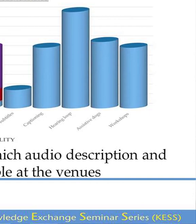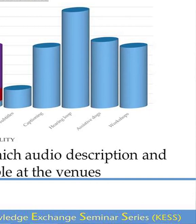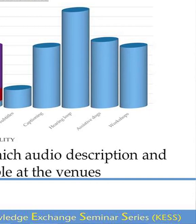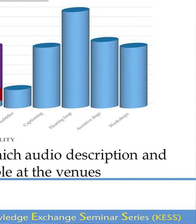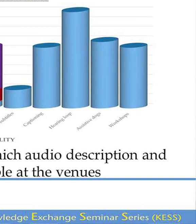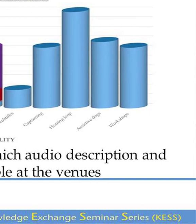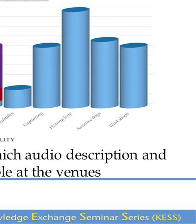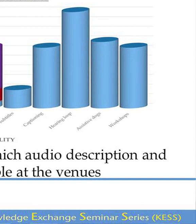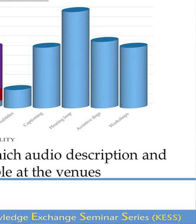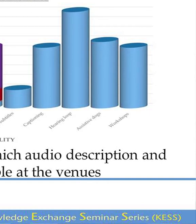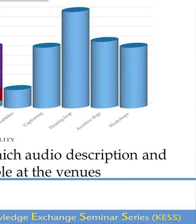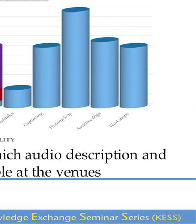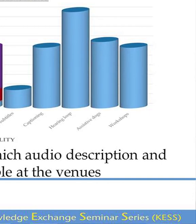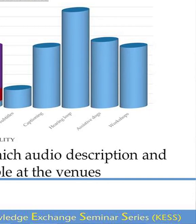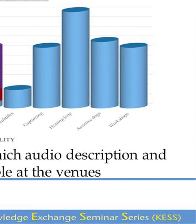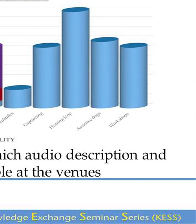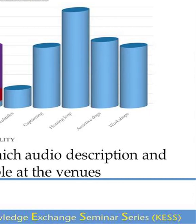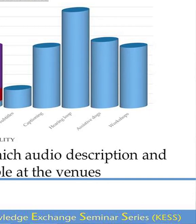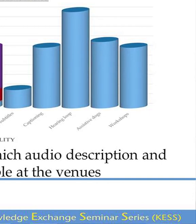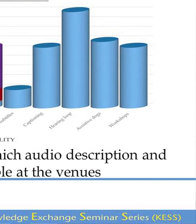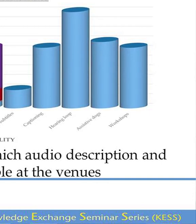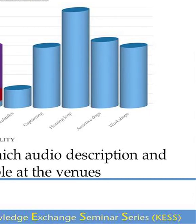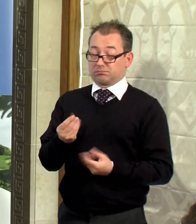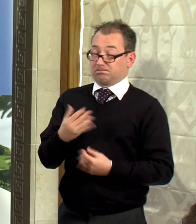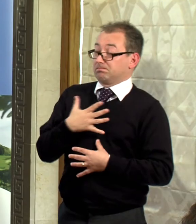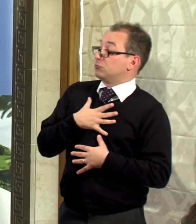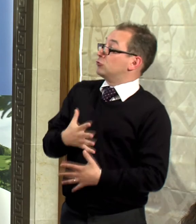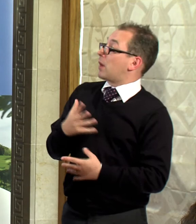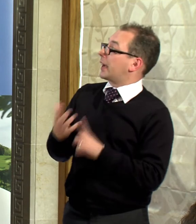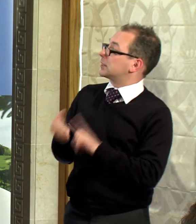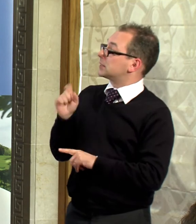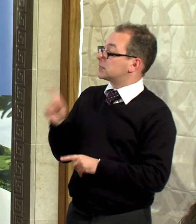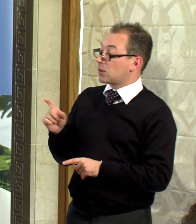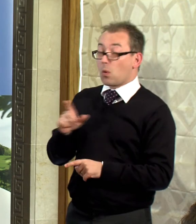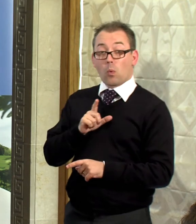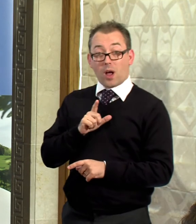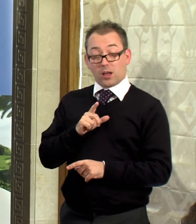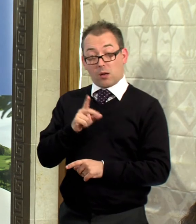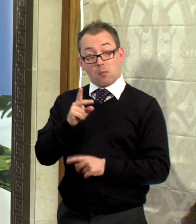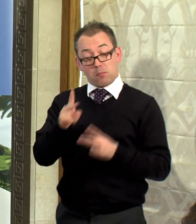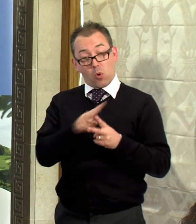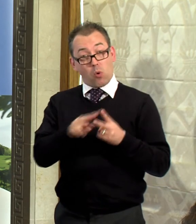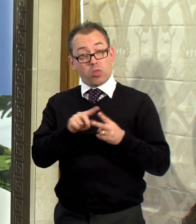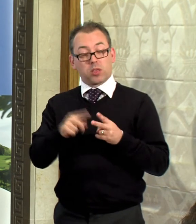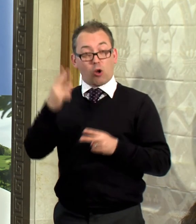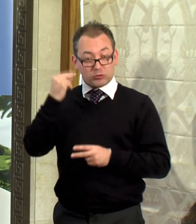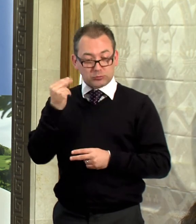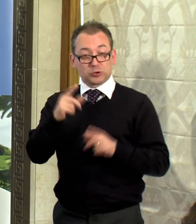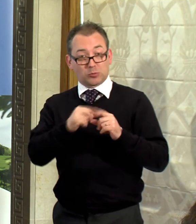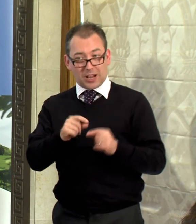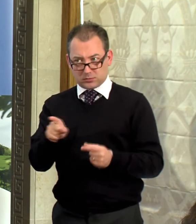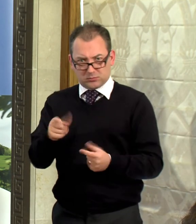of the participating venues is an unexpected finding, as these are both well-established access